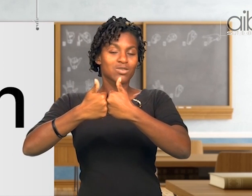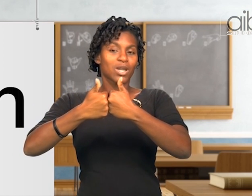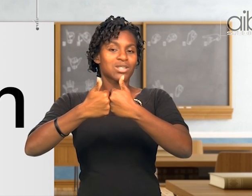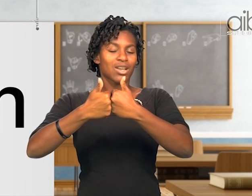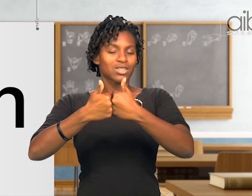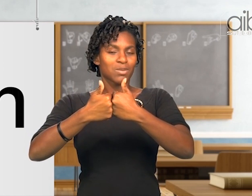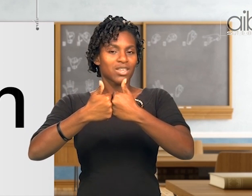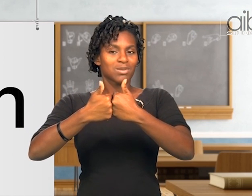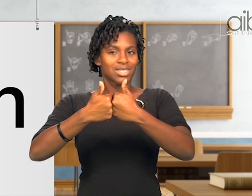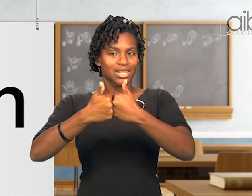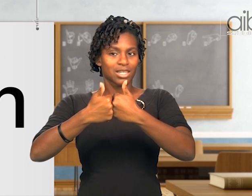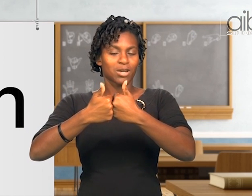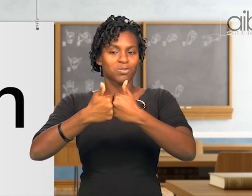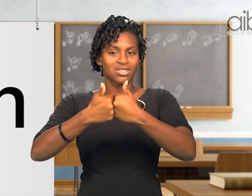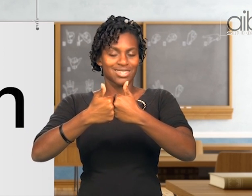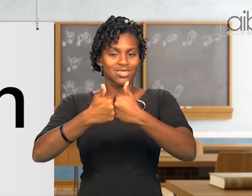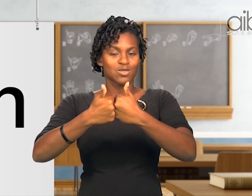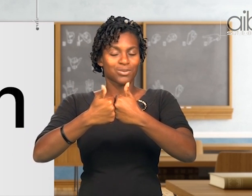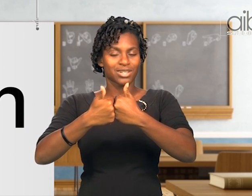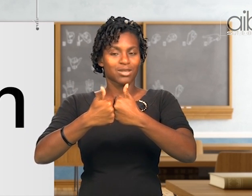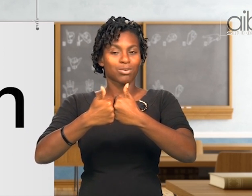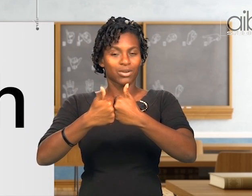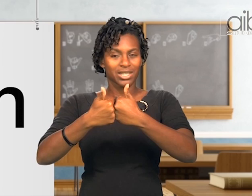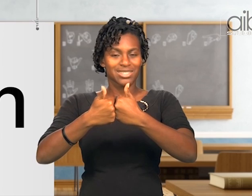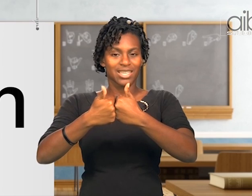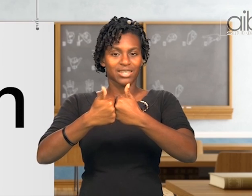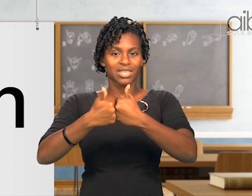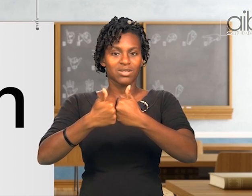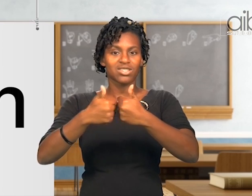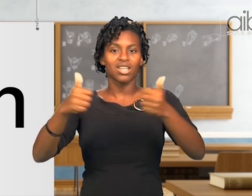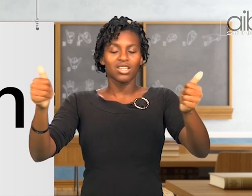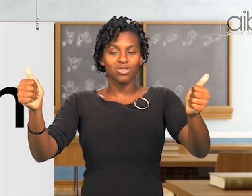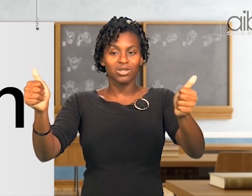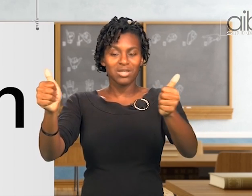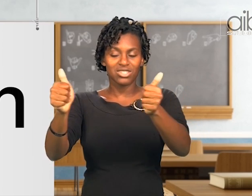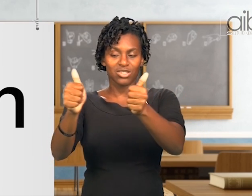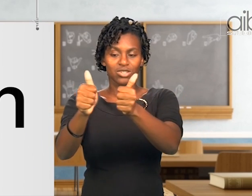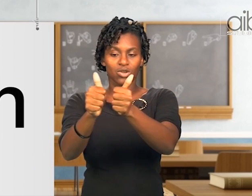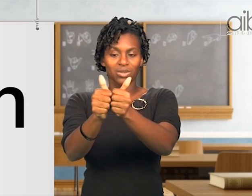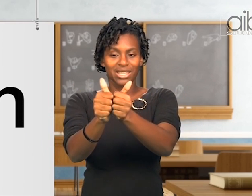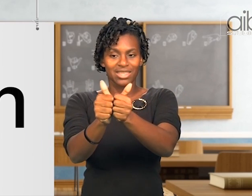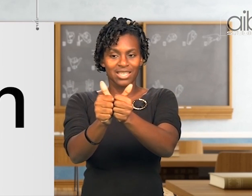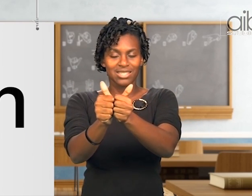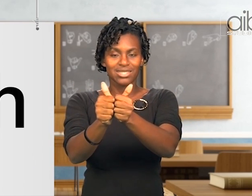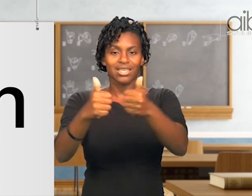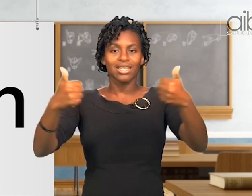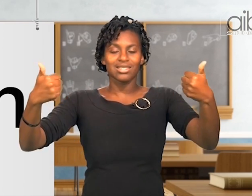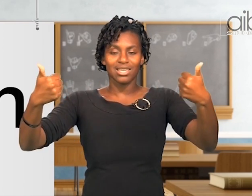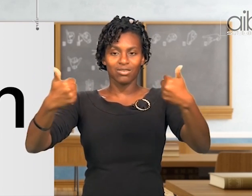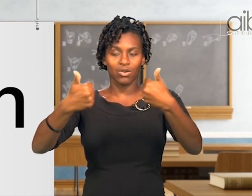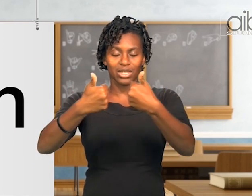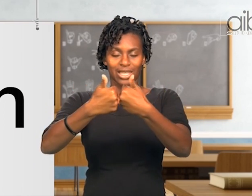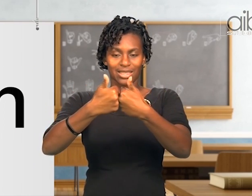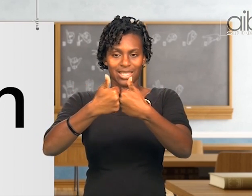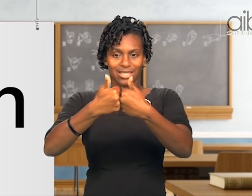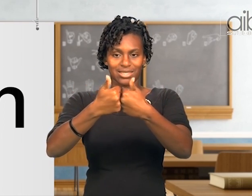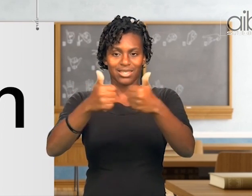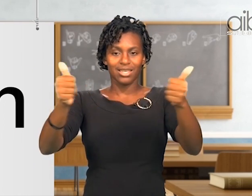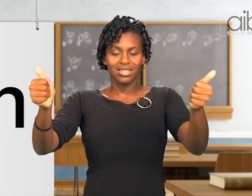why we talked about in the beginning about precision is pretty important in sign language. You want to make sure you go like this instead of going like this.